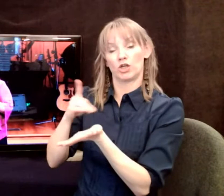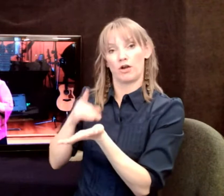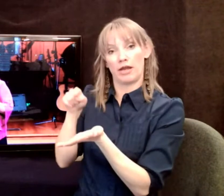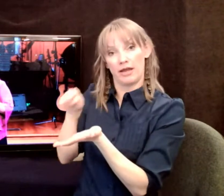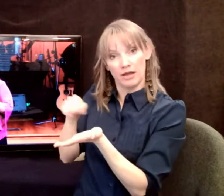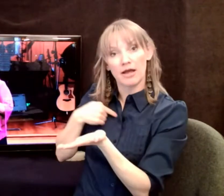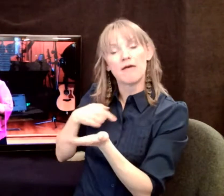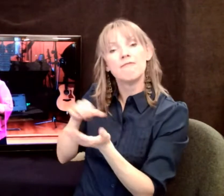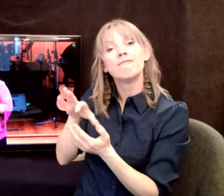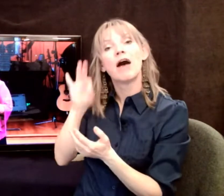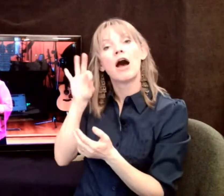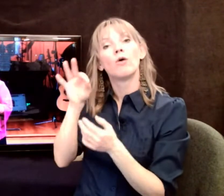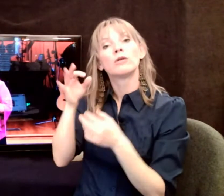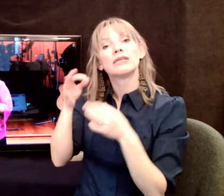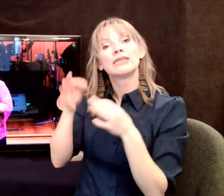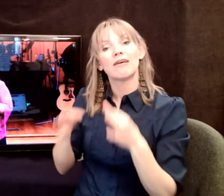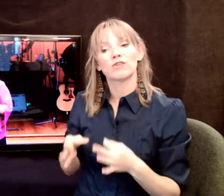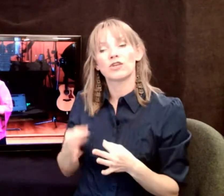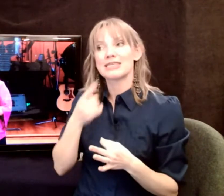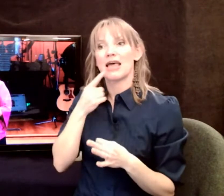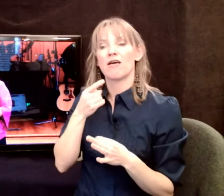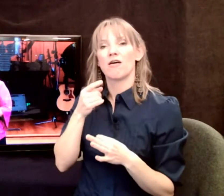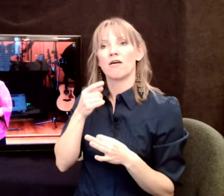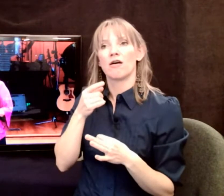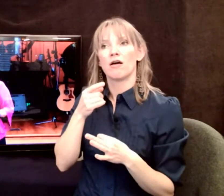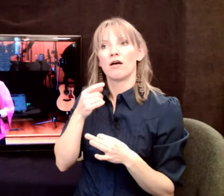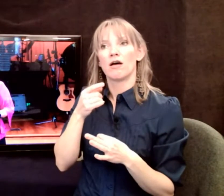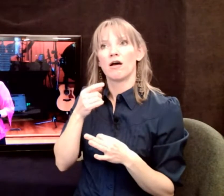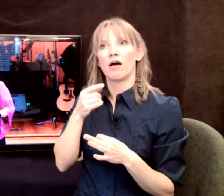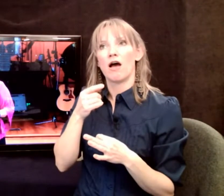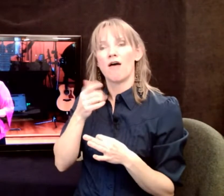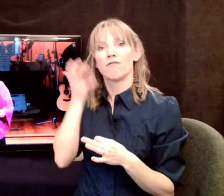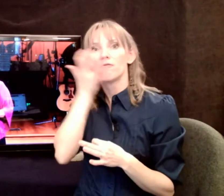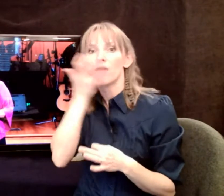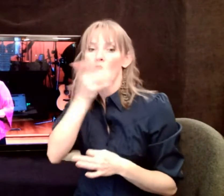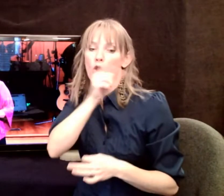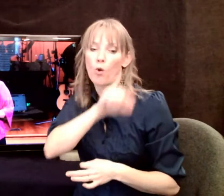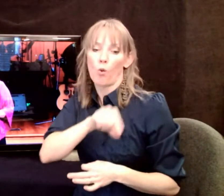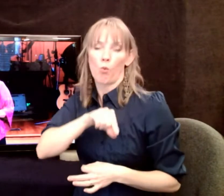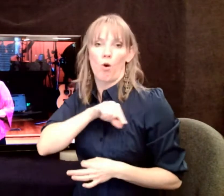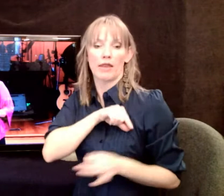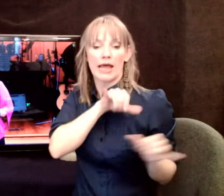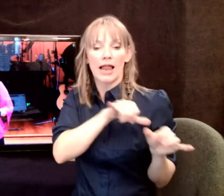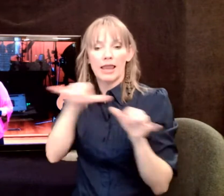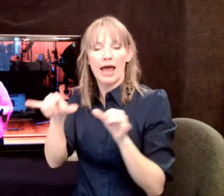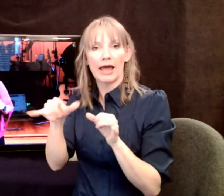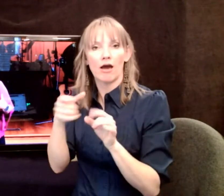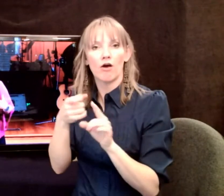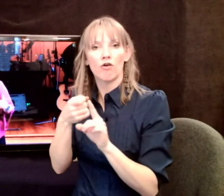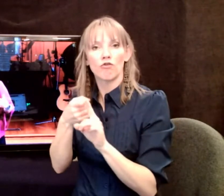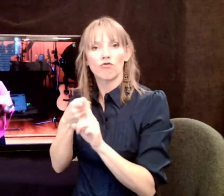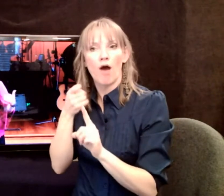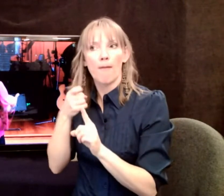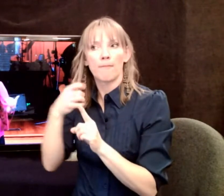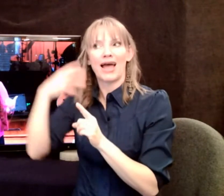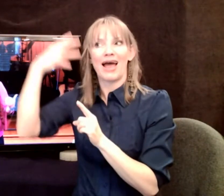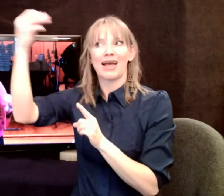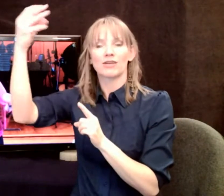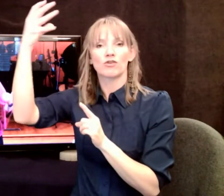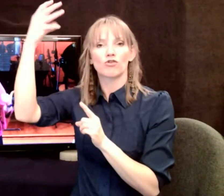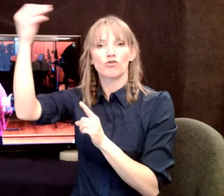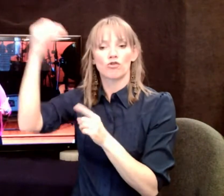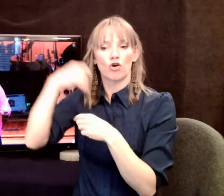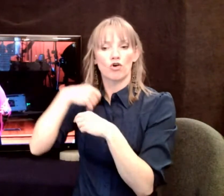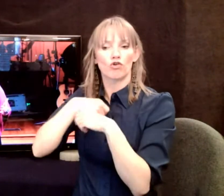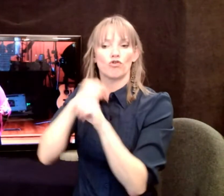a definition that said of extraordinary quality as if arising from some external creative